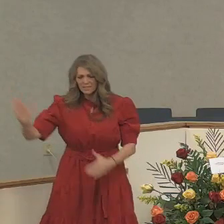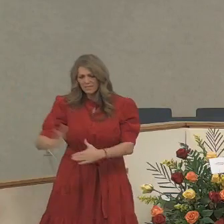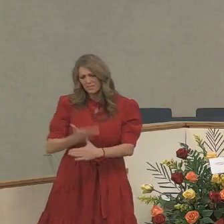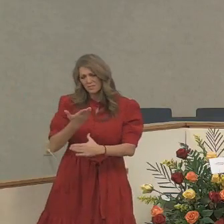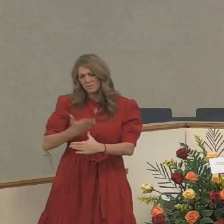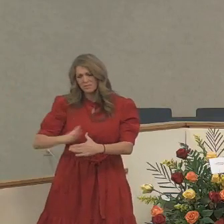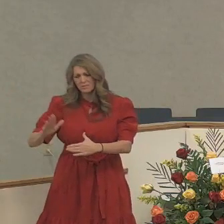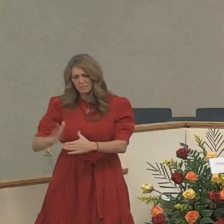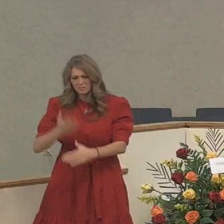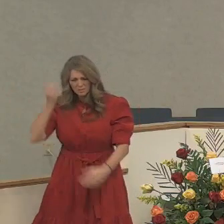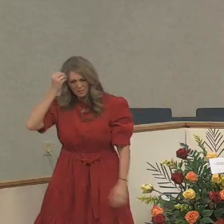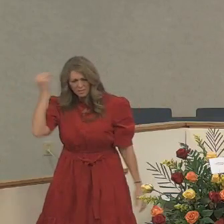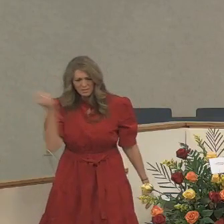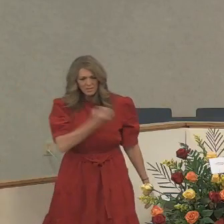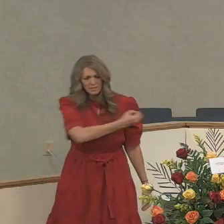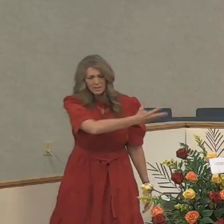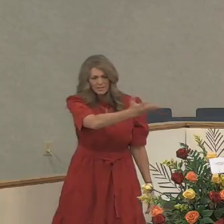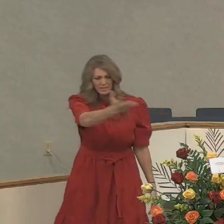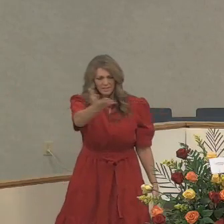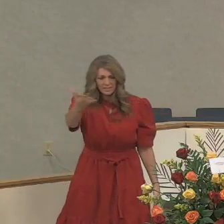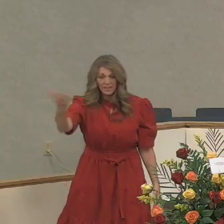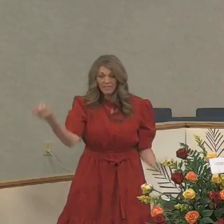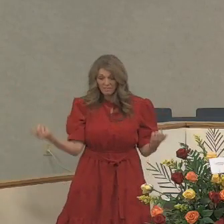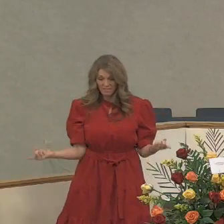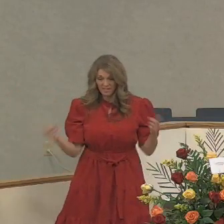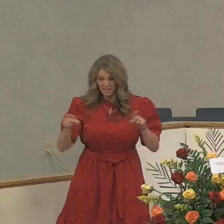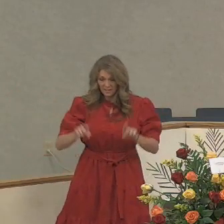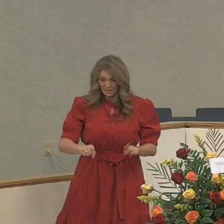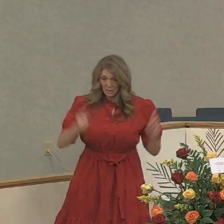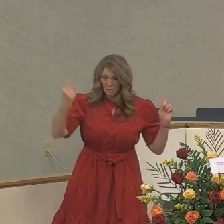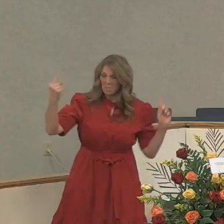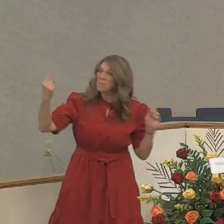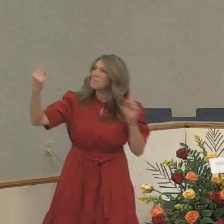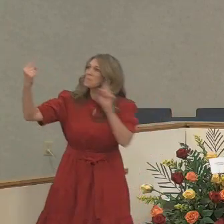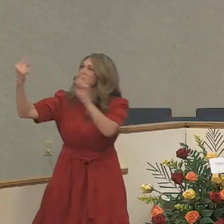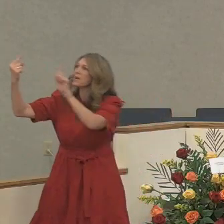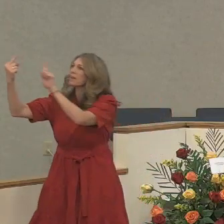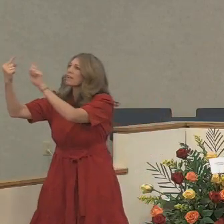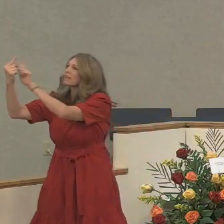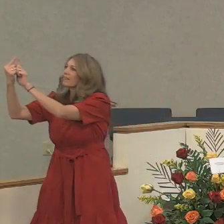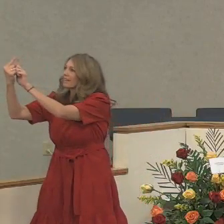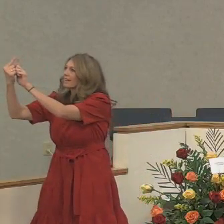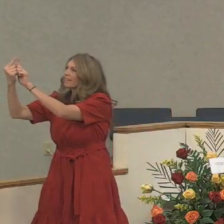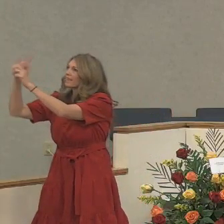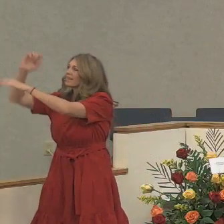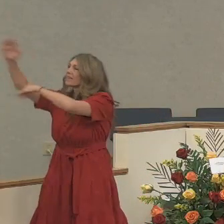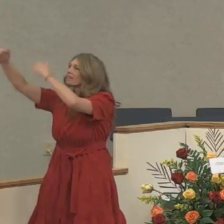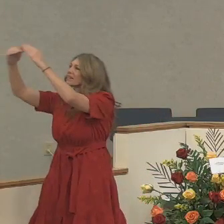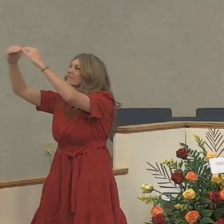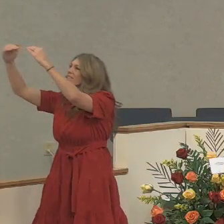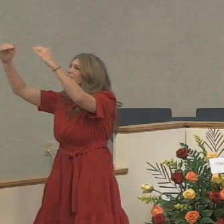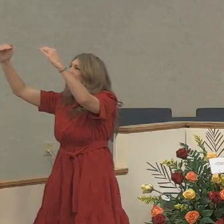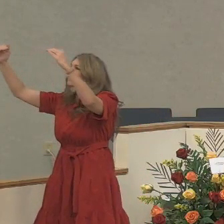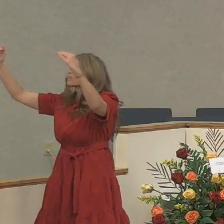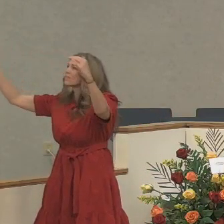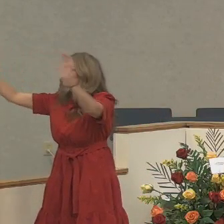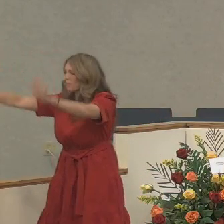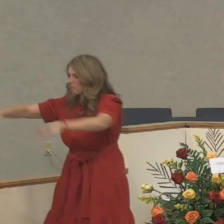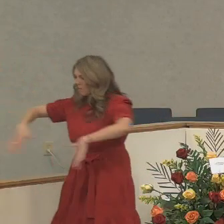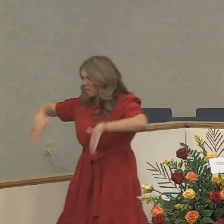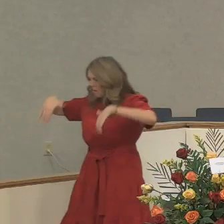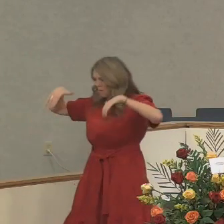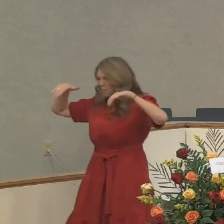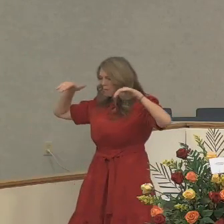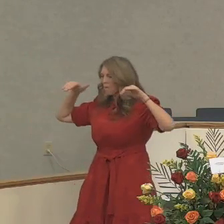and you shall meet him there at his throne.